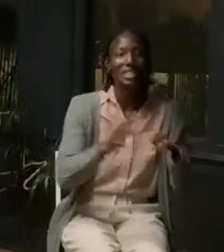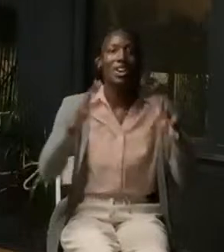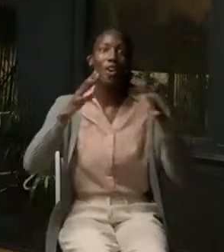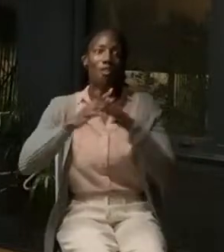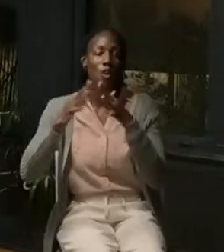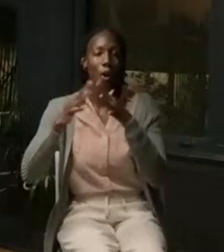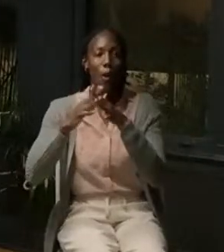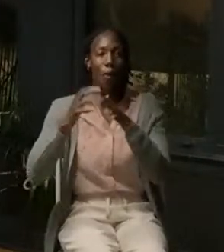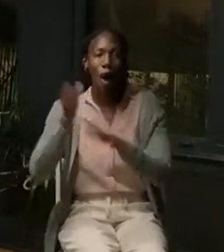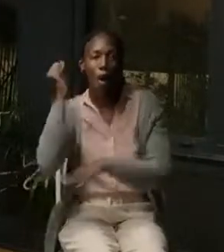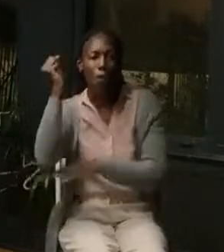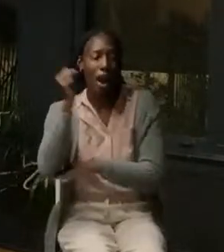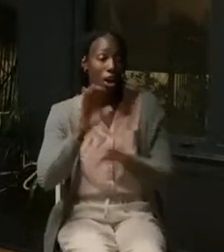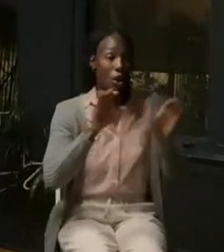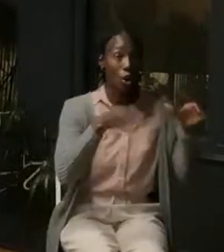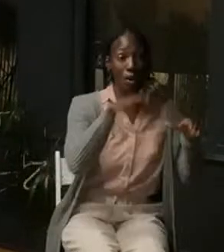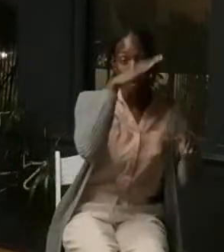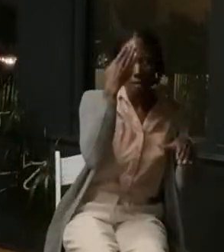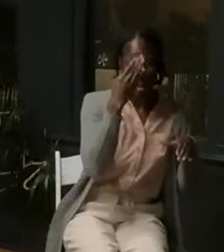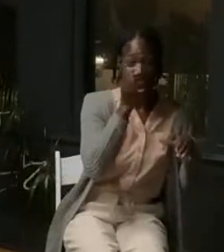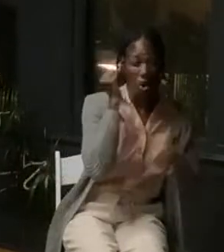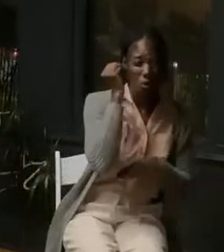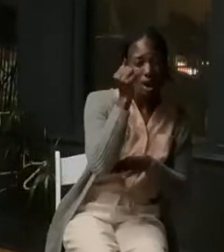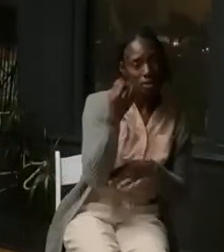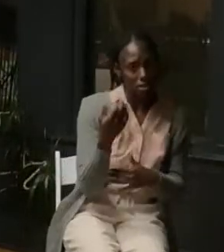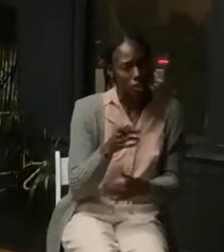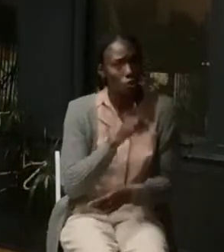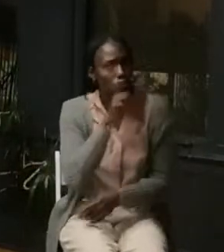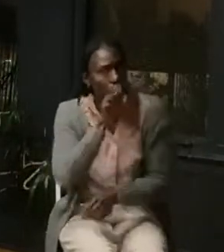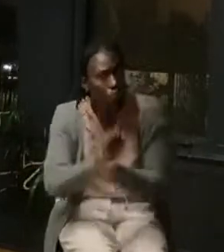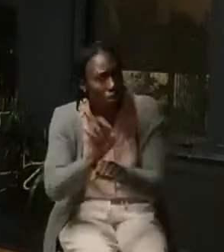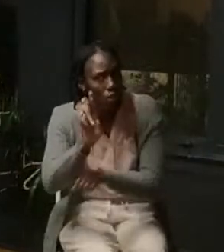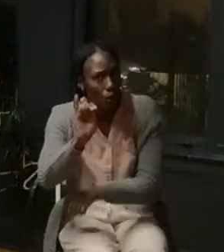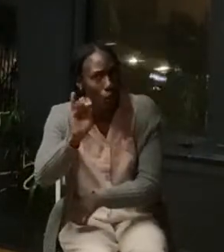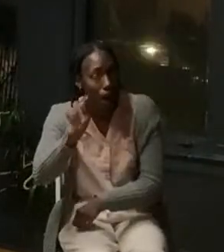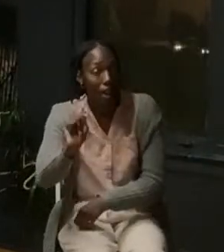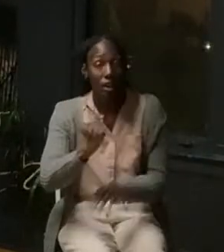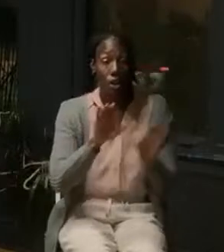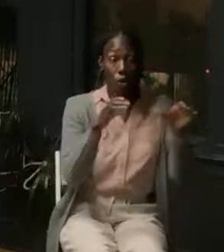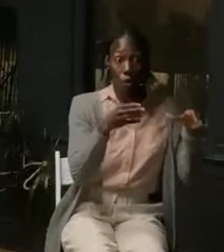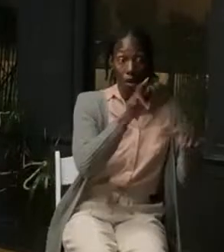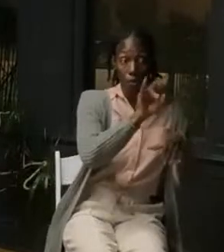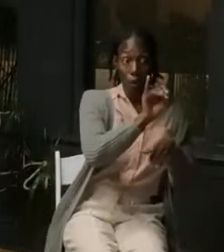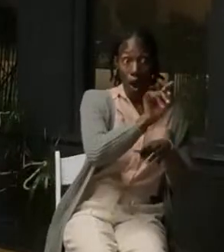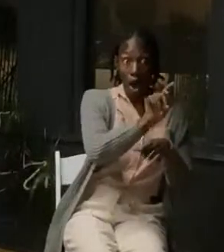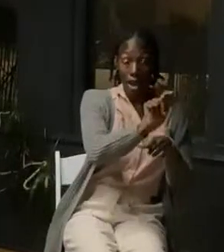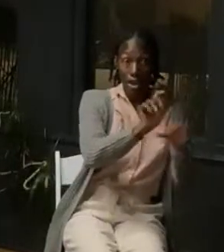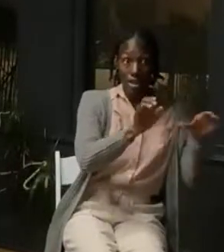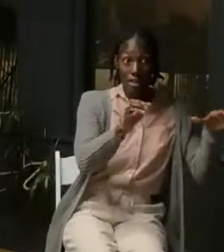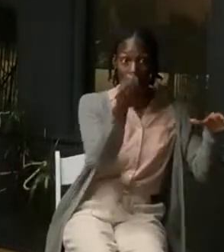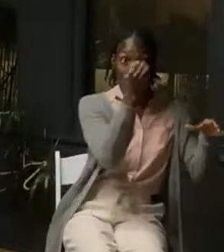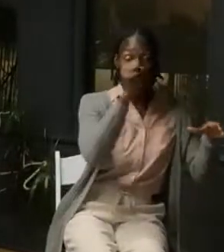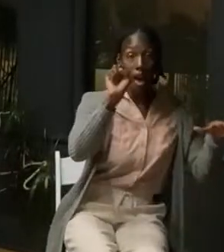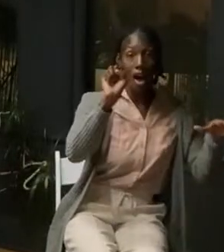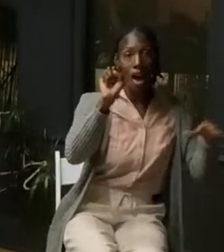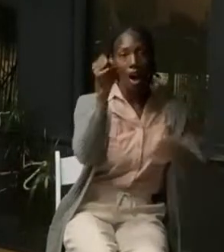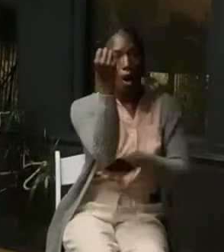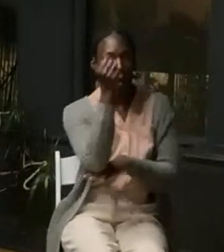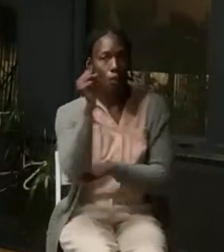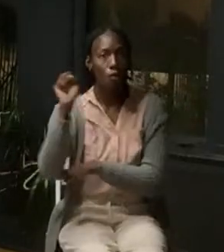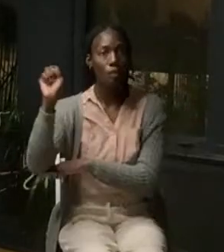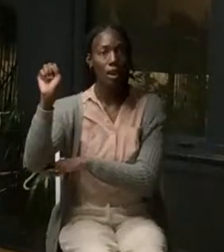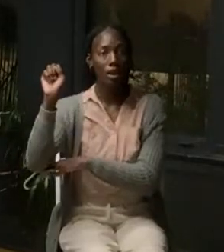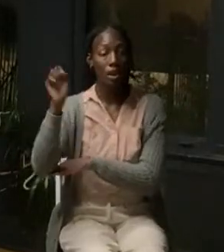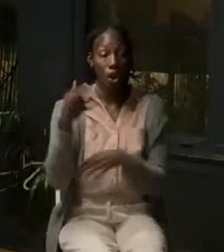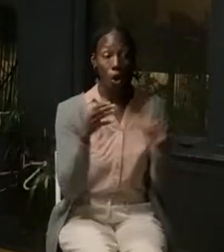riot. A group of black rioters is a riot. A group of riots is a movement. A group